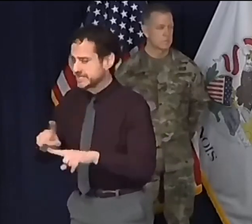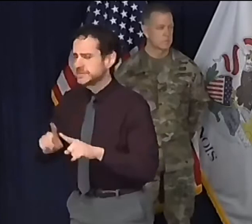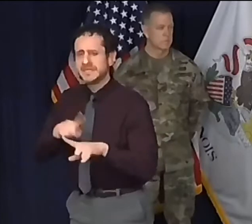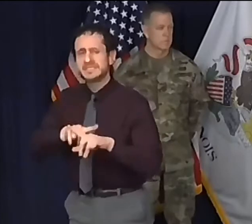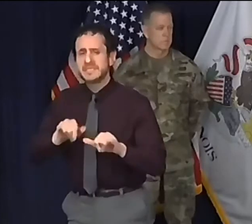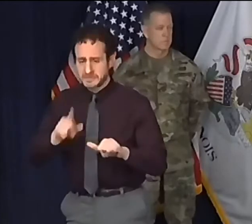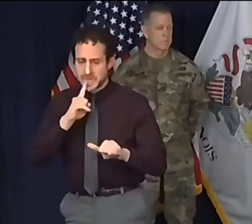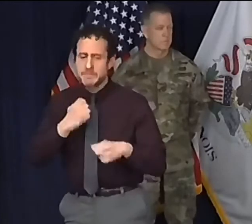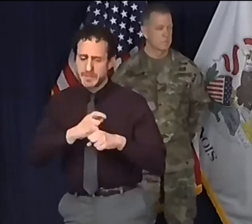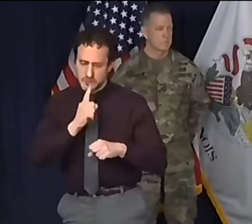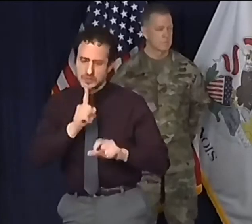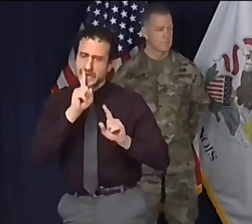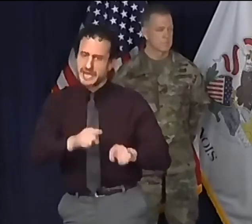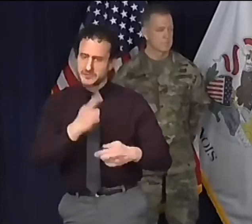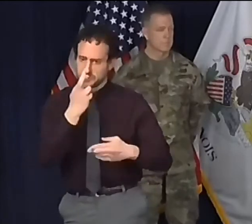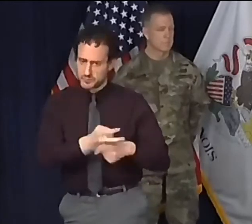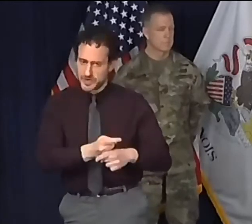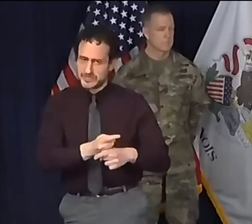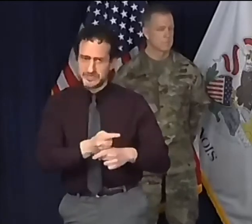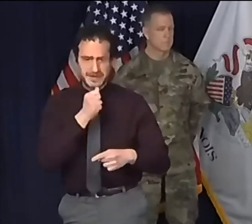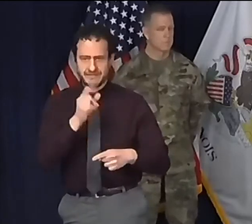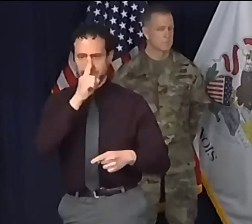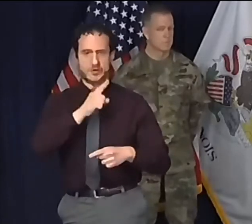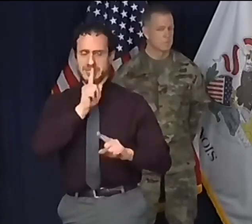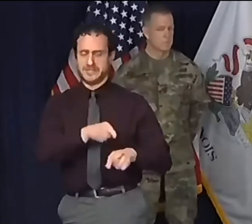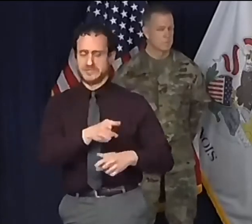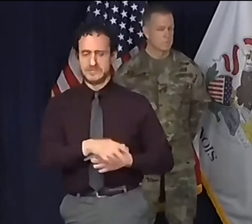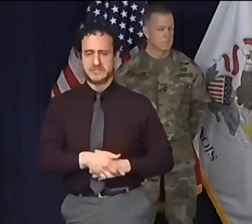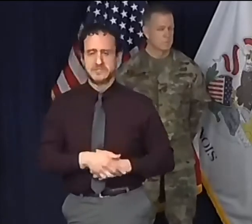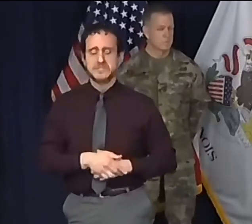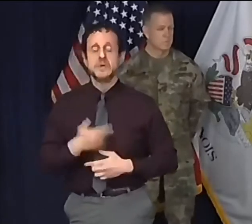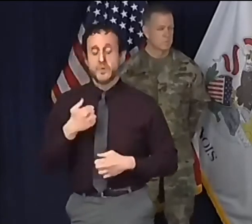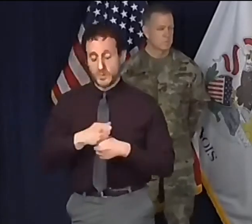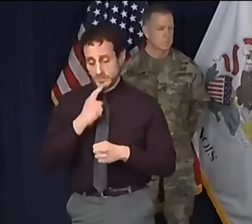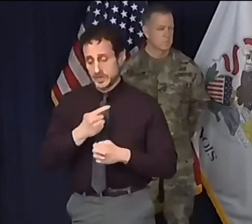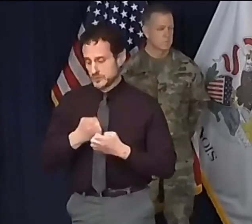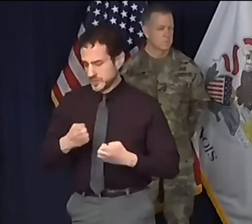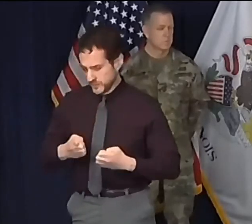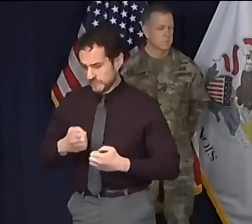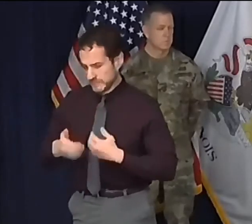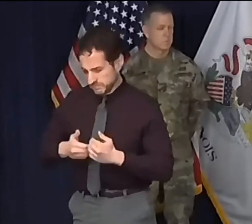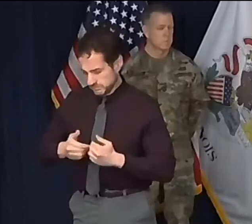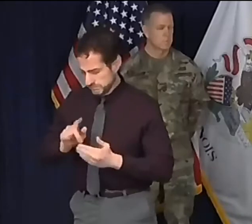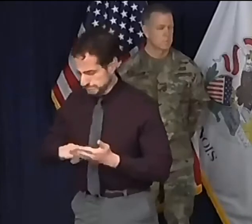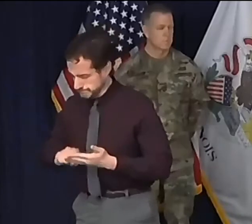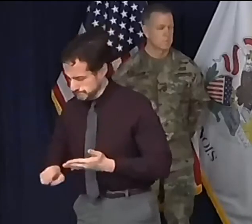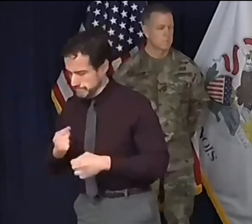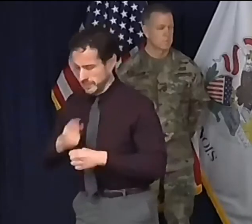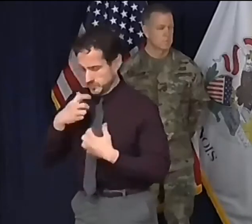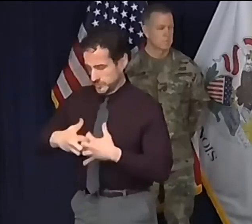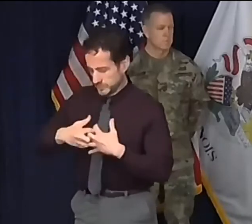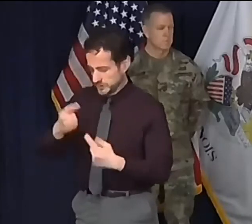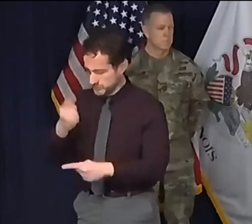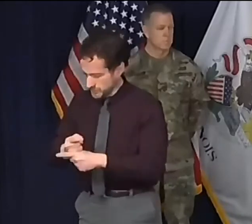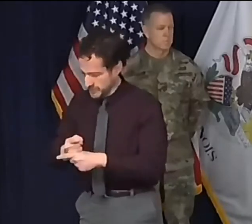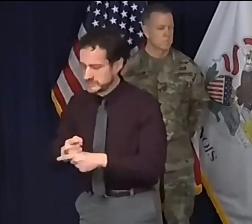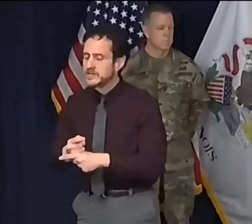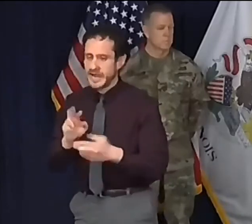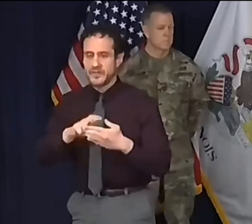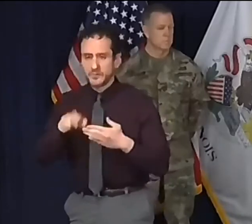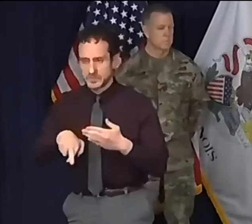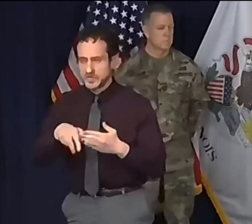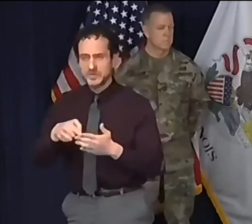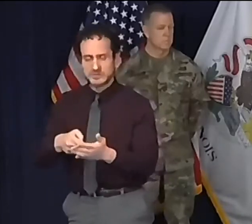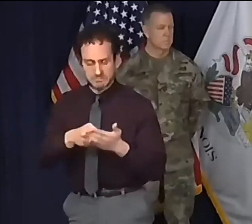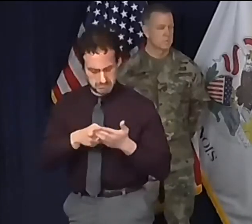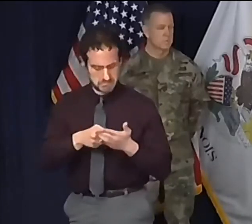developing automation to ensure that the testing is performed reliably and results are provided quickly. Right now, the average turnaround time from